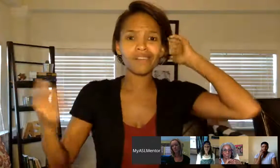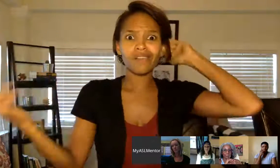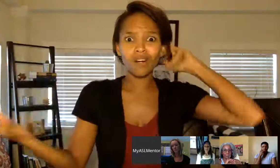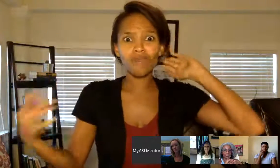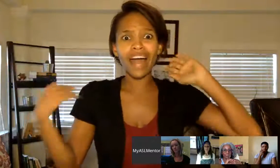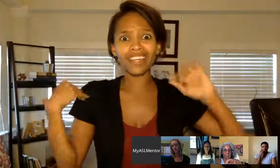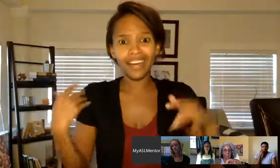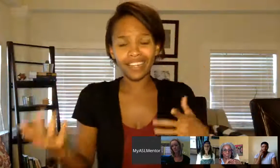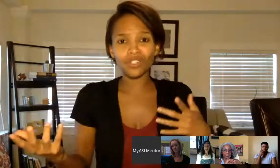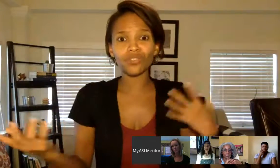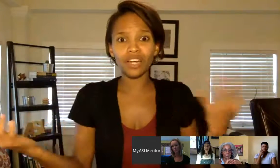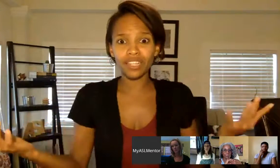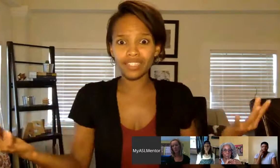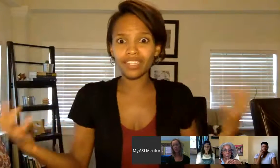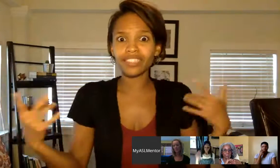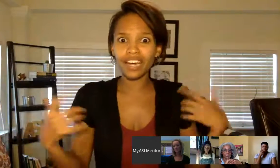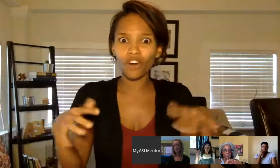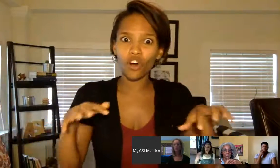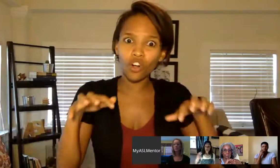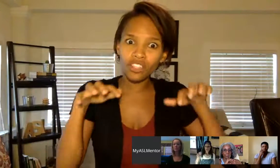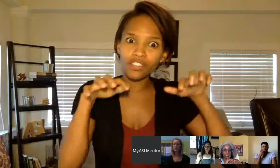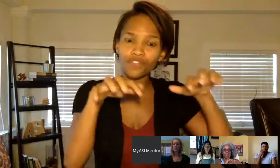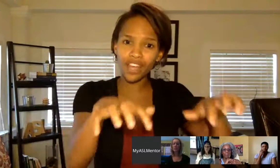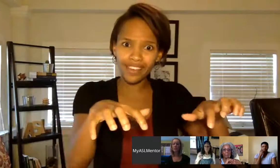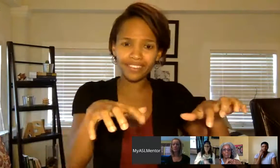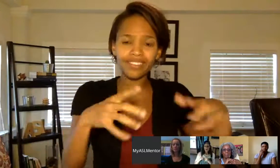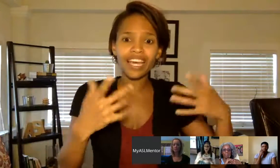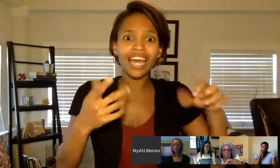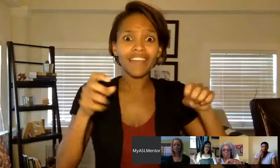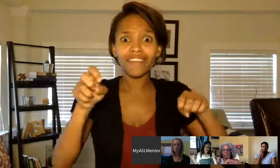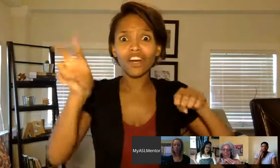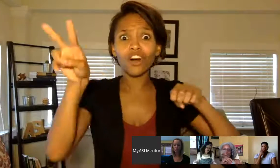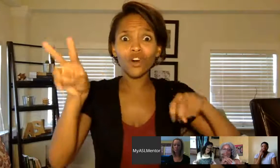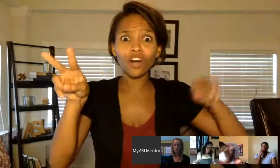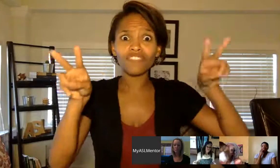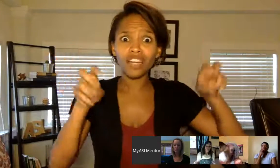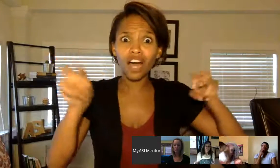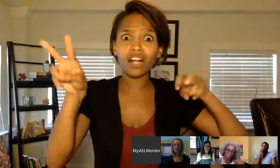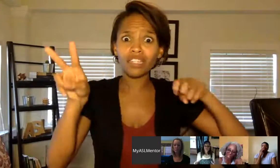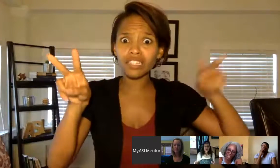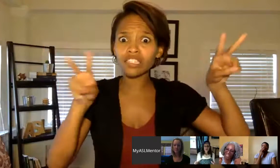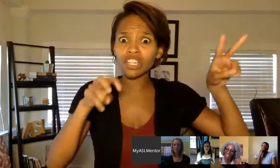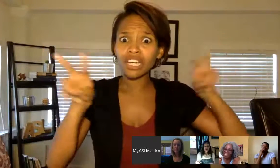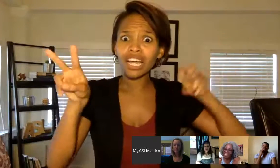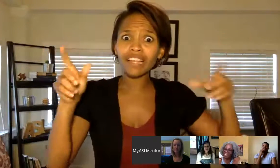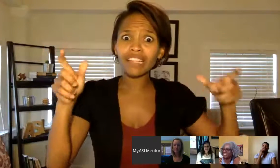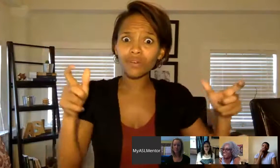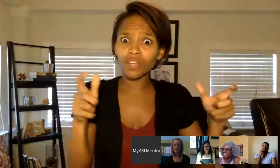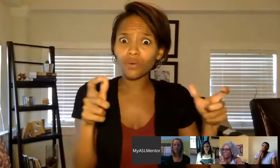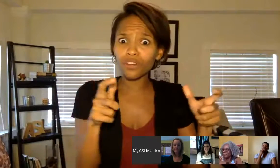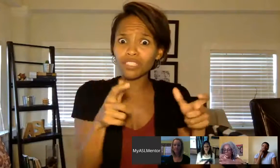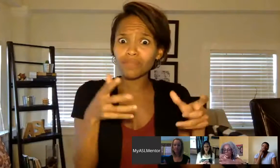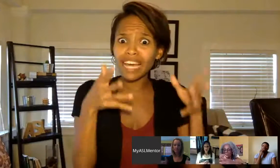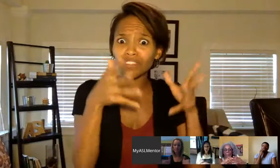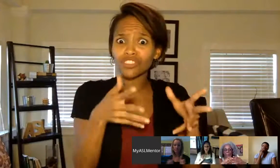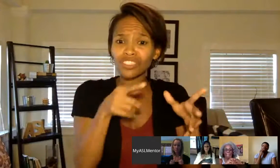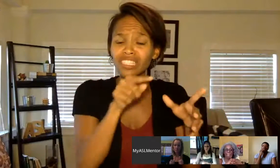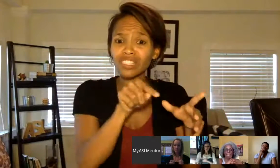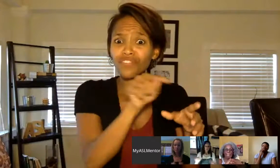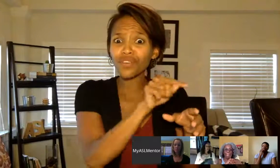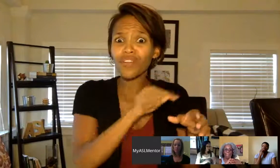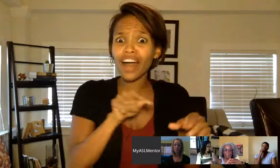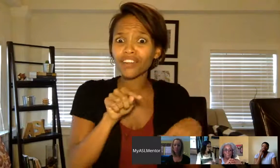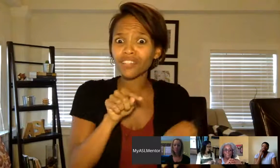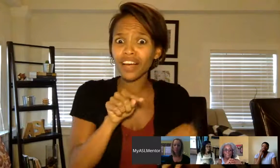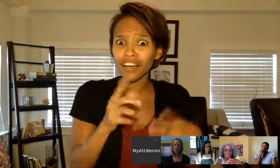that, oh, back in high school, a lot of these kids have all these friends, and then they all go off to college, and then that whittles them down to just